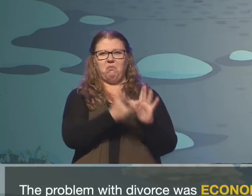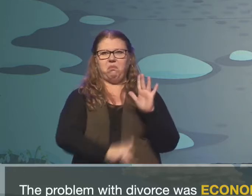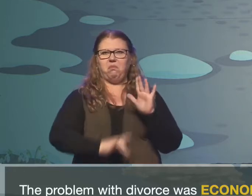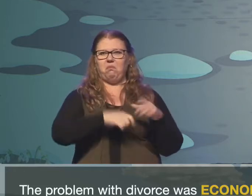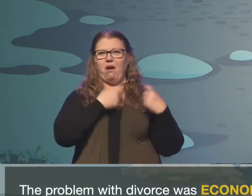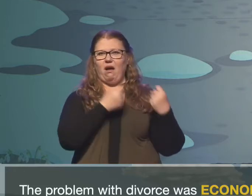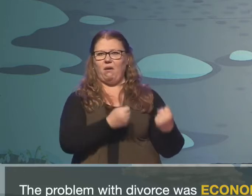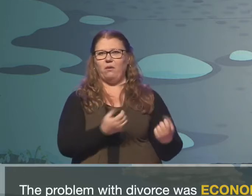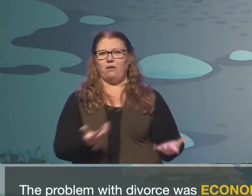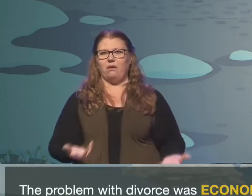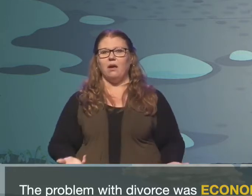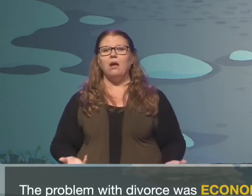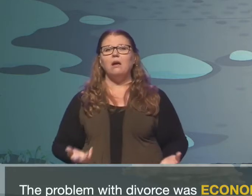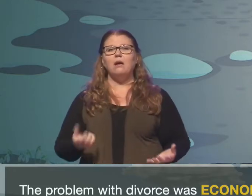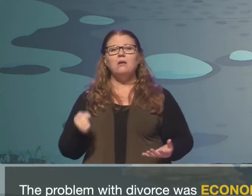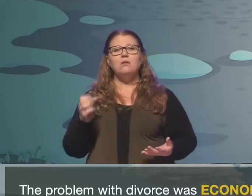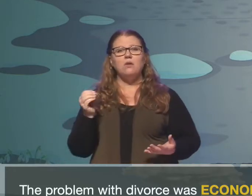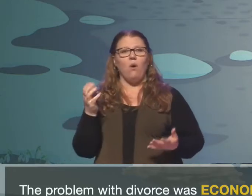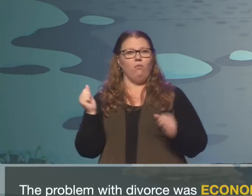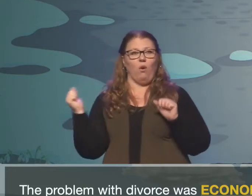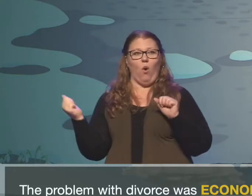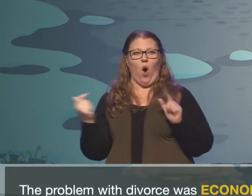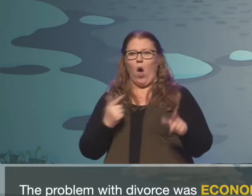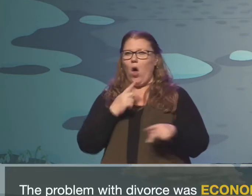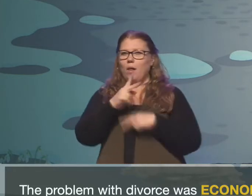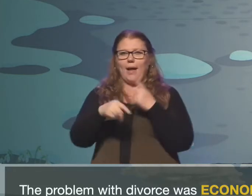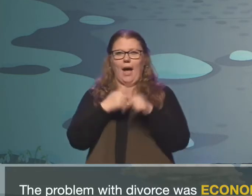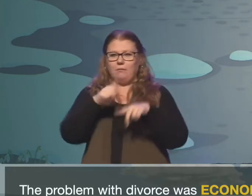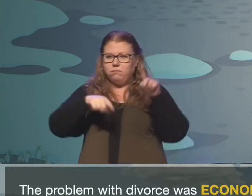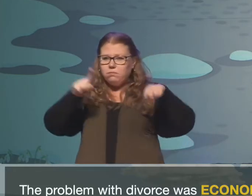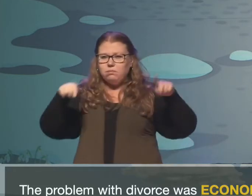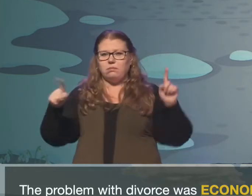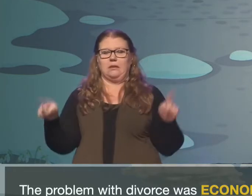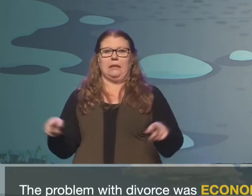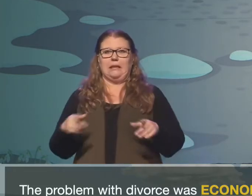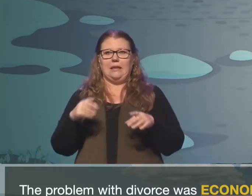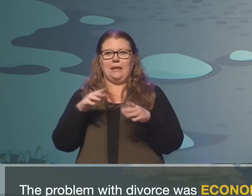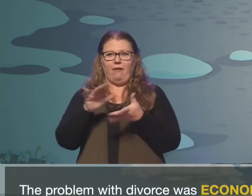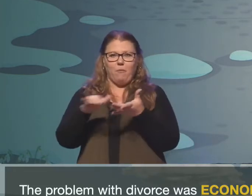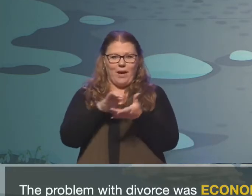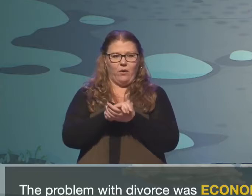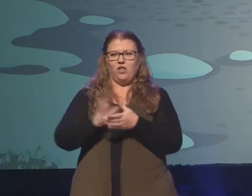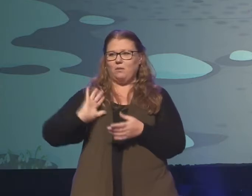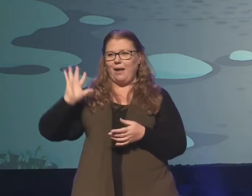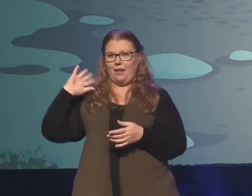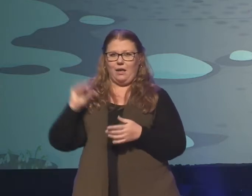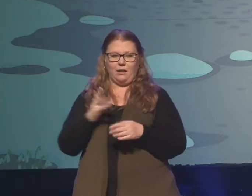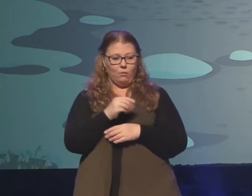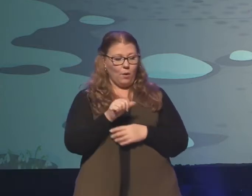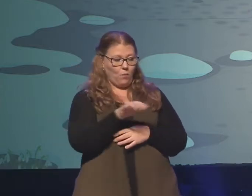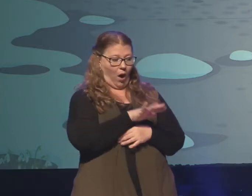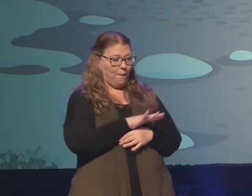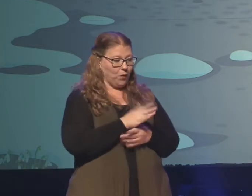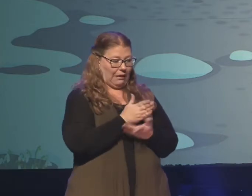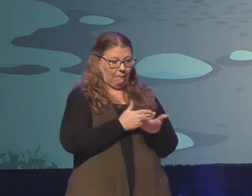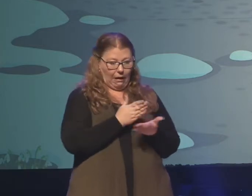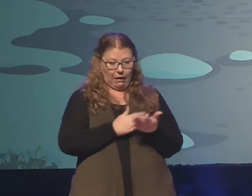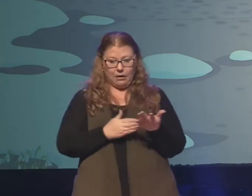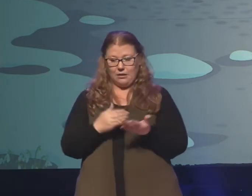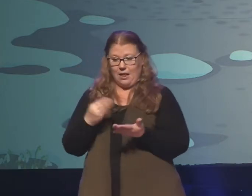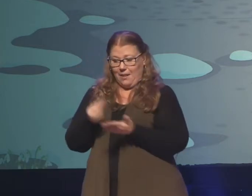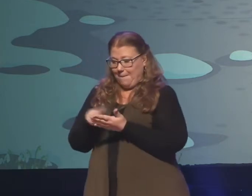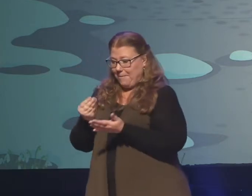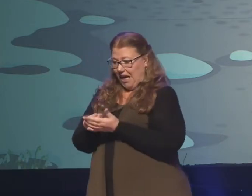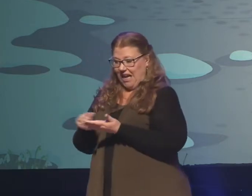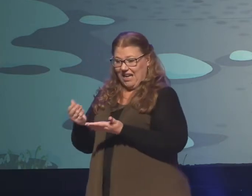power. Because there were all types of dynamics in marriage in antiquity. There were property dynamics. There were dowries. You were